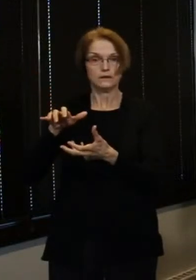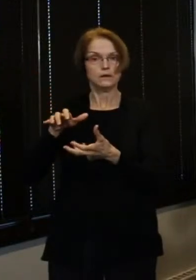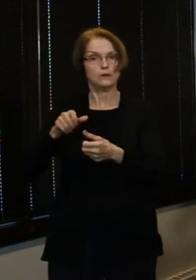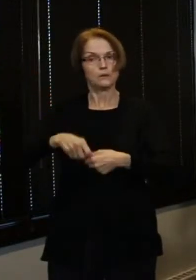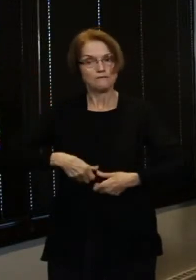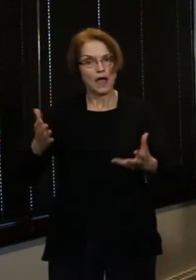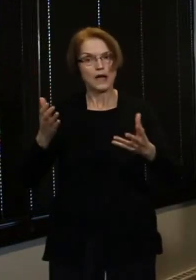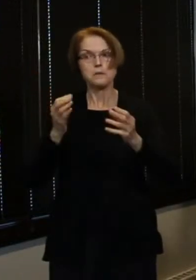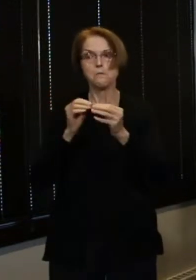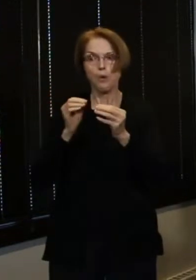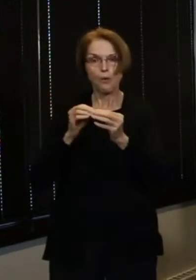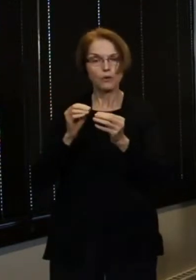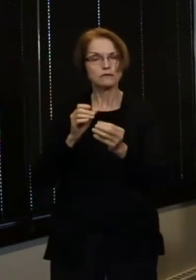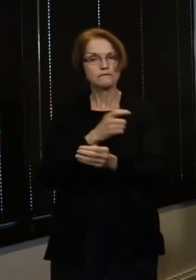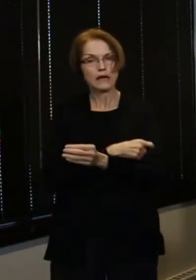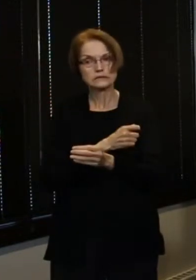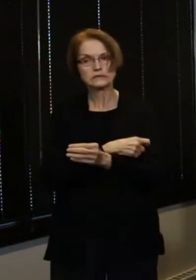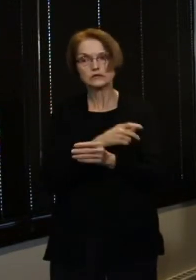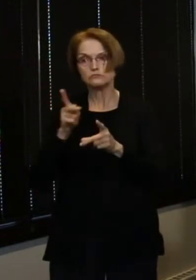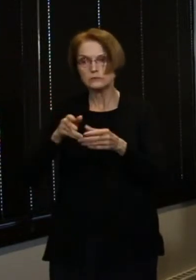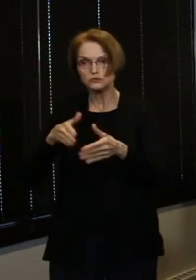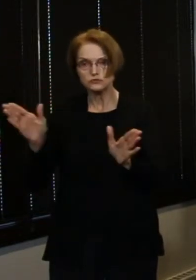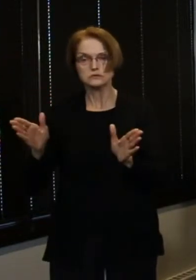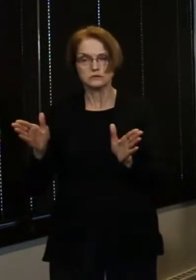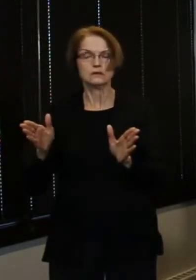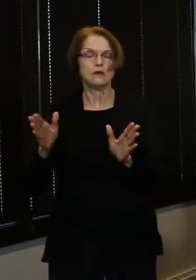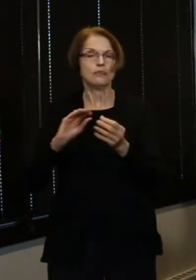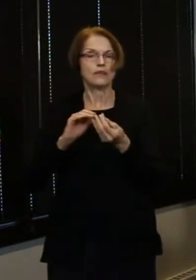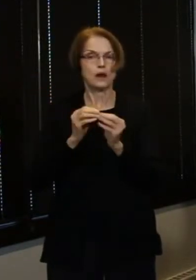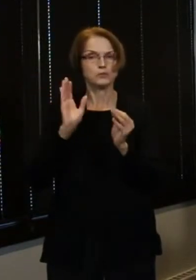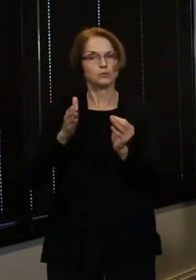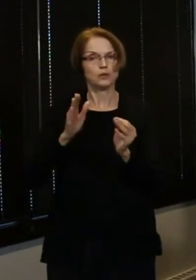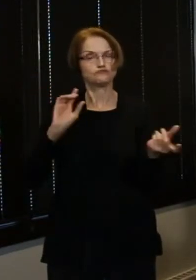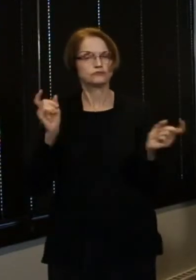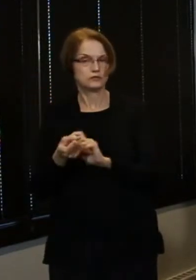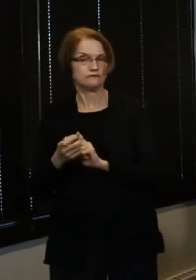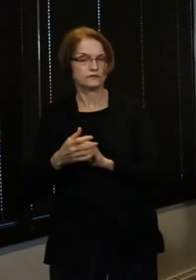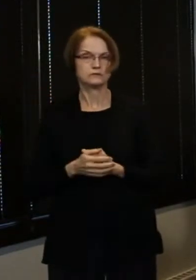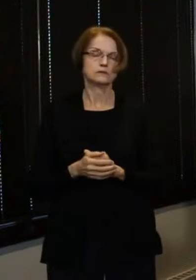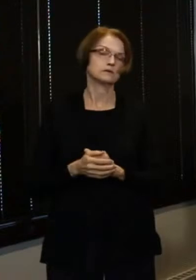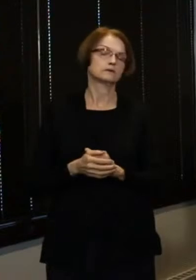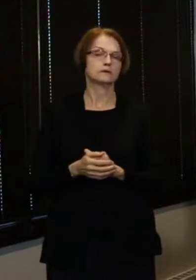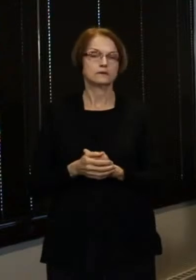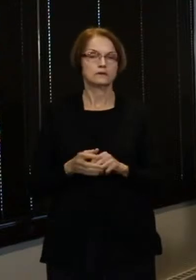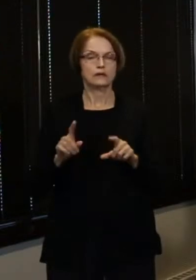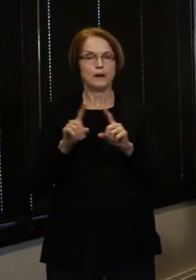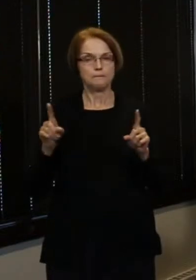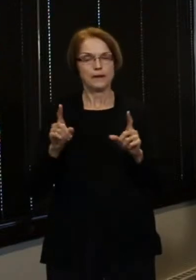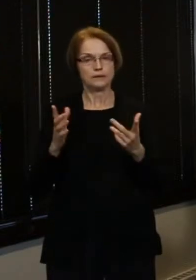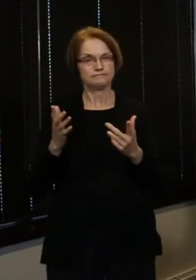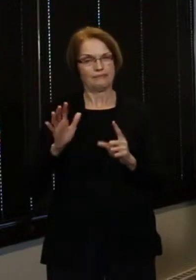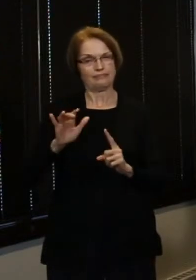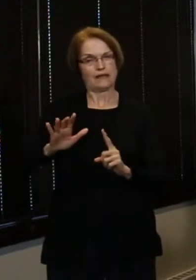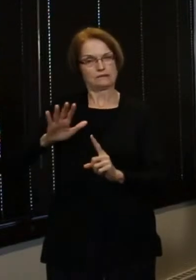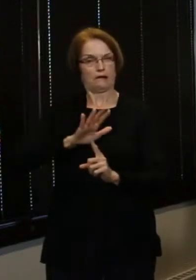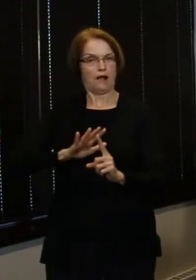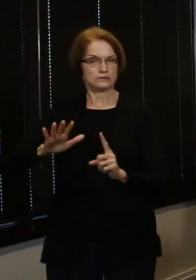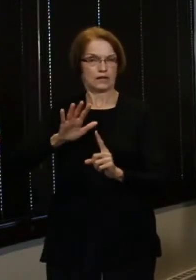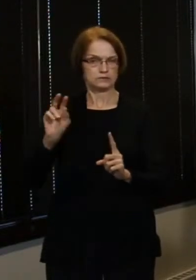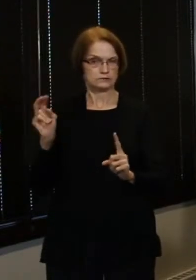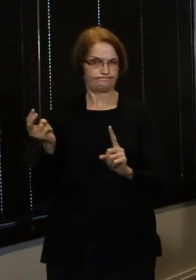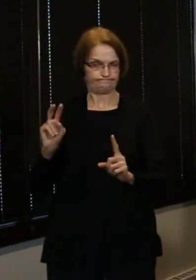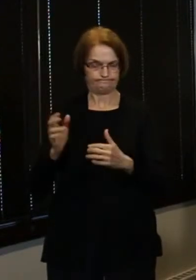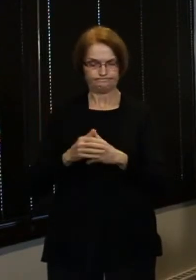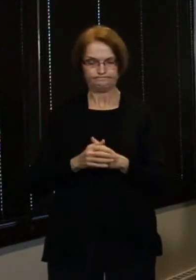of the general public, these numbers most likely will shift. But that's just to put it into a little bit of context.